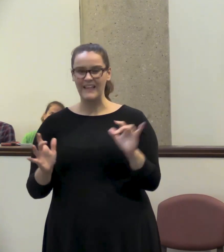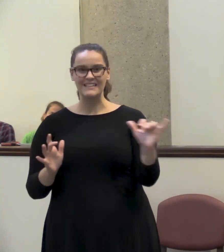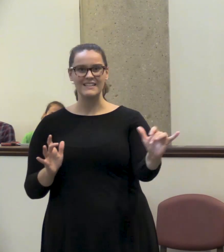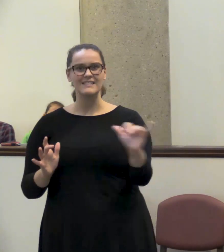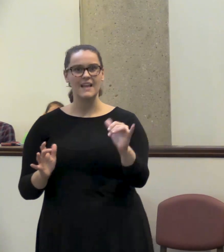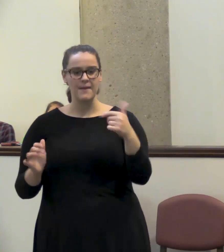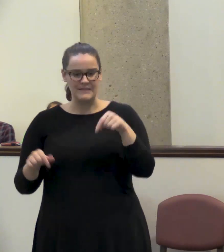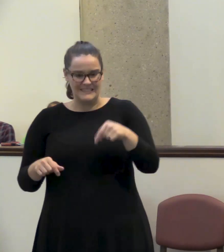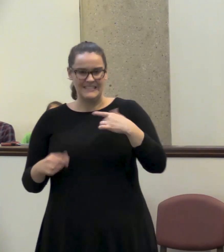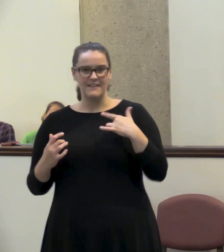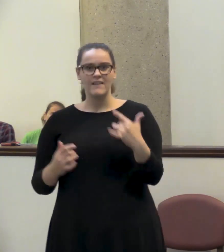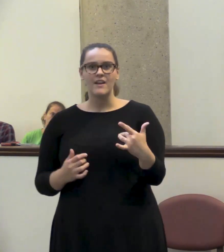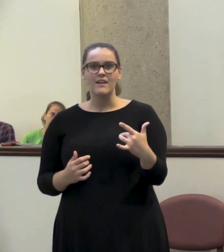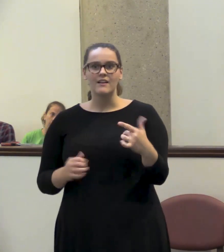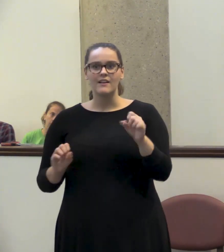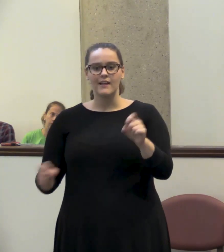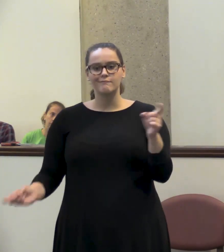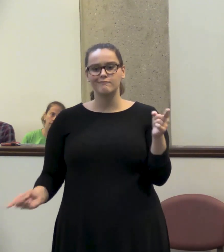the decree.